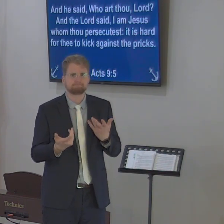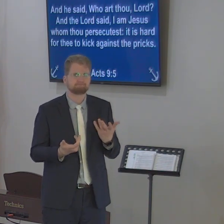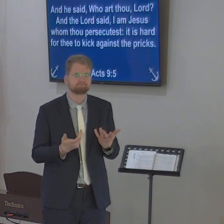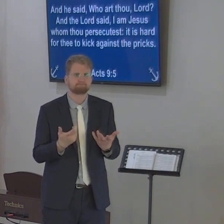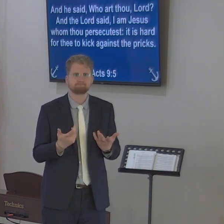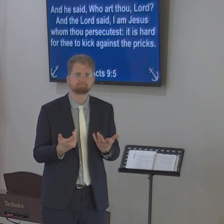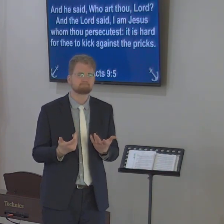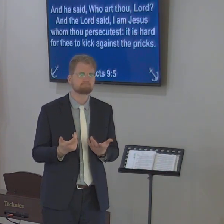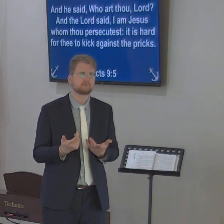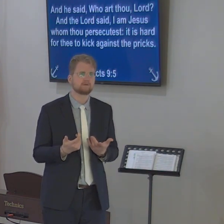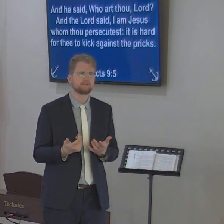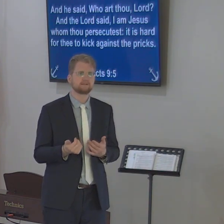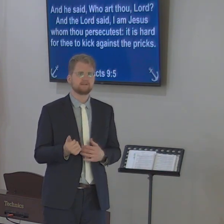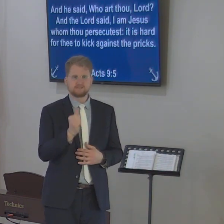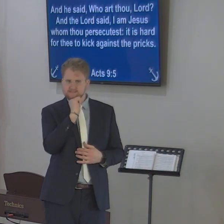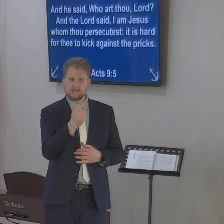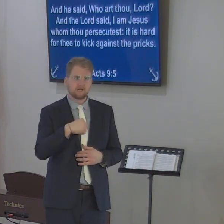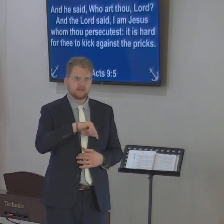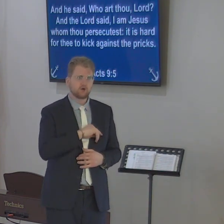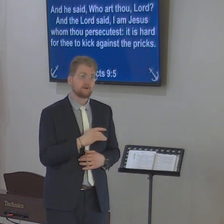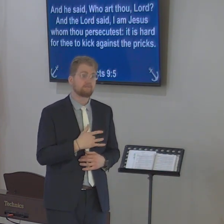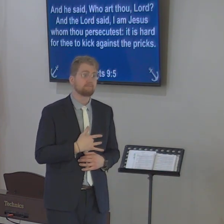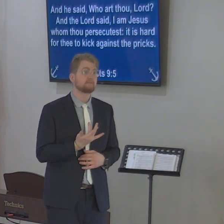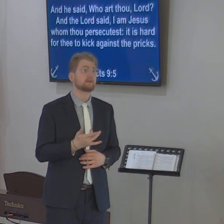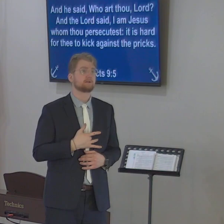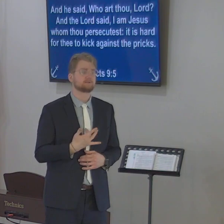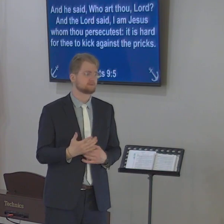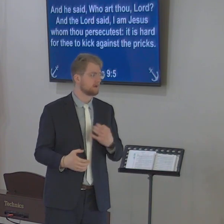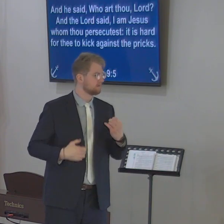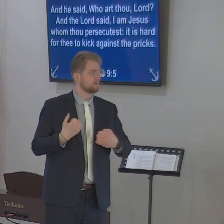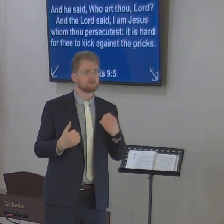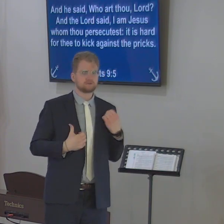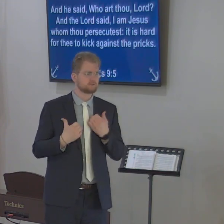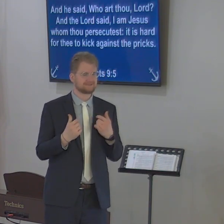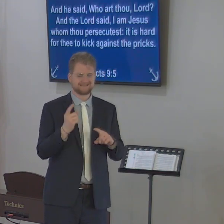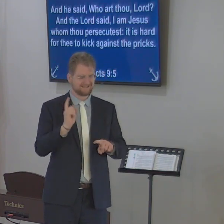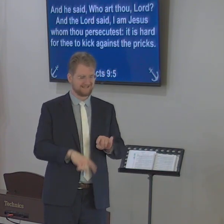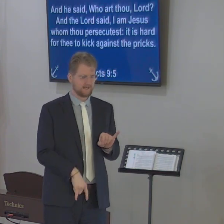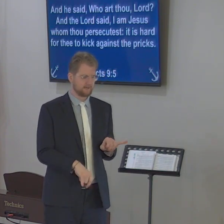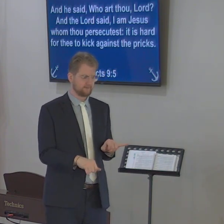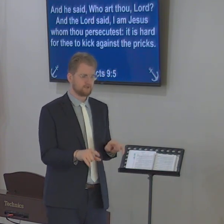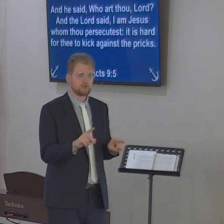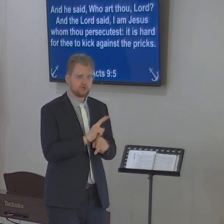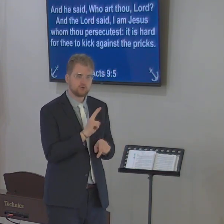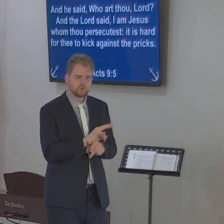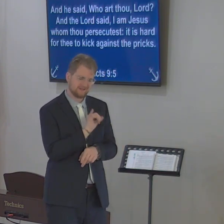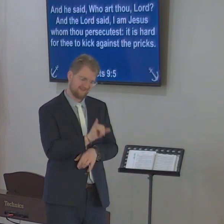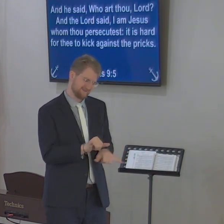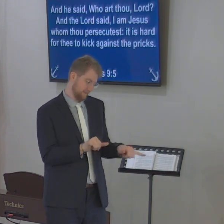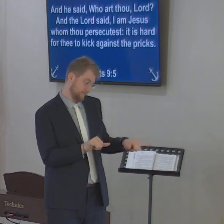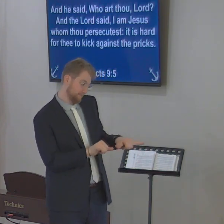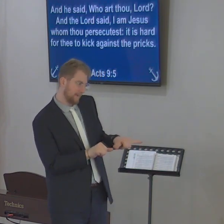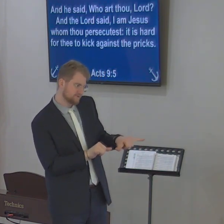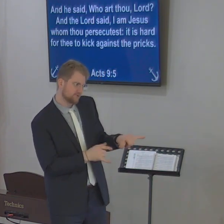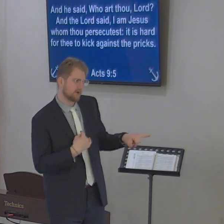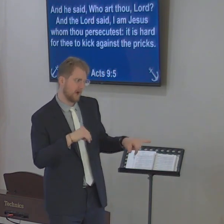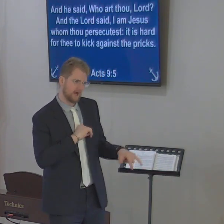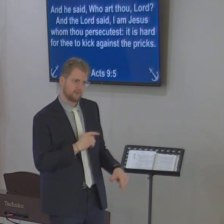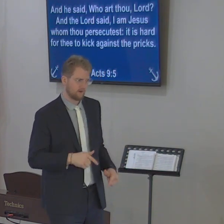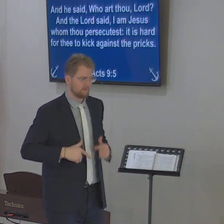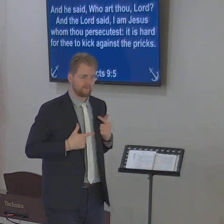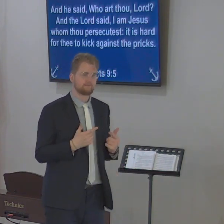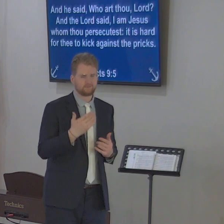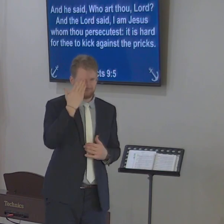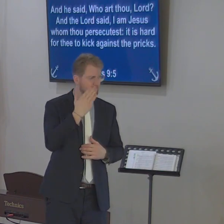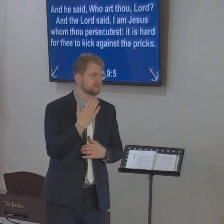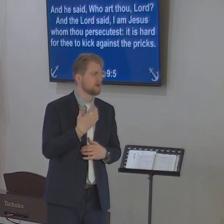It's not our feelings and emotions. Can't be our measuring stick. I said it in Sunday school. I'll say it again. Our emotions go up and